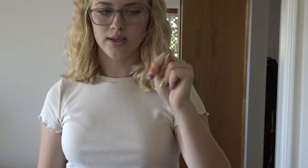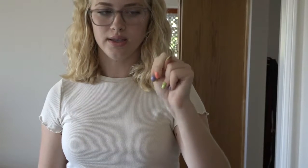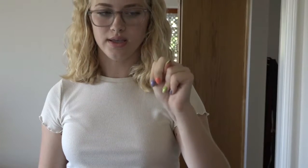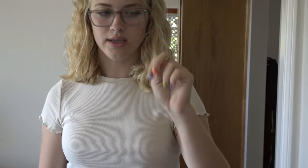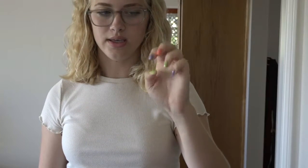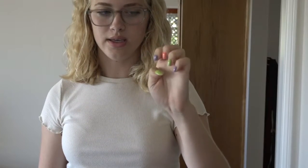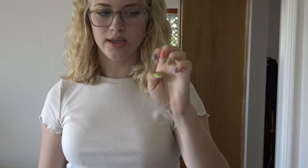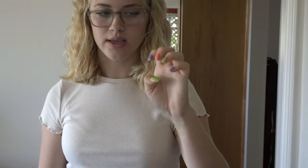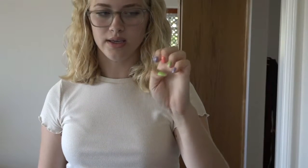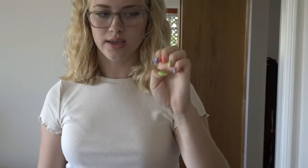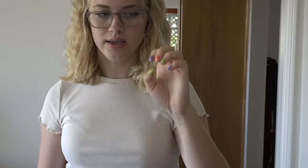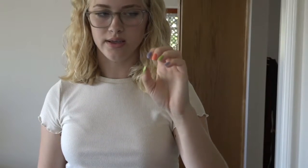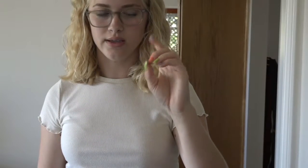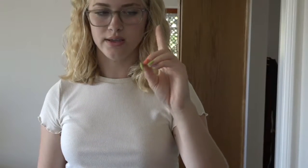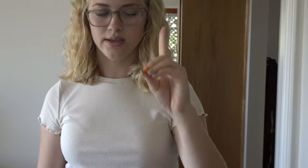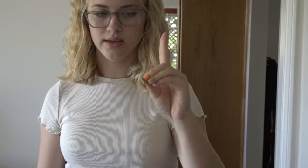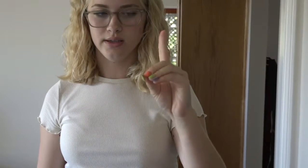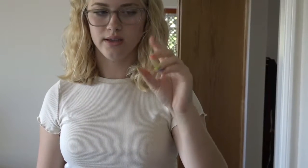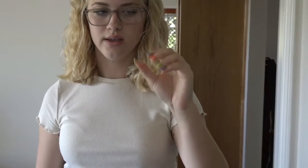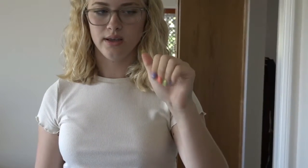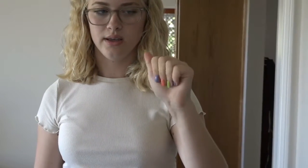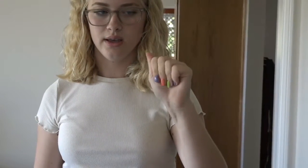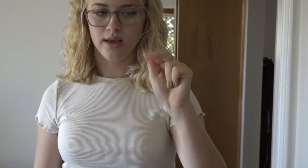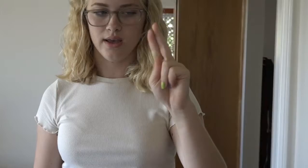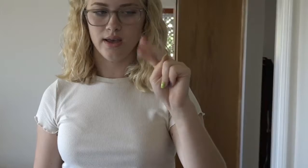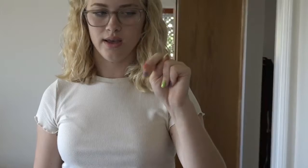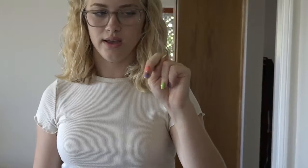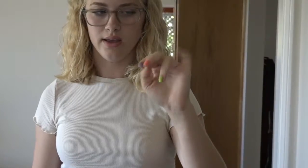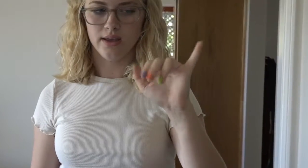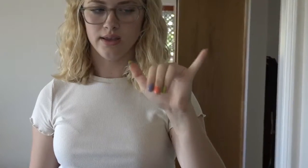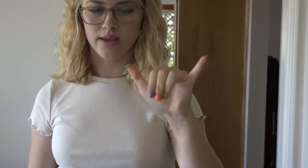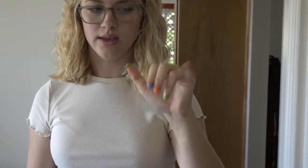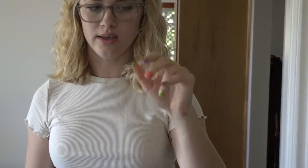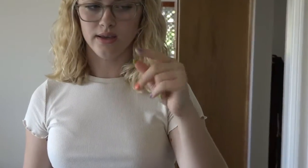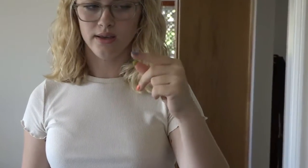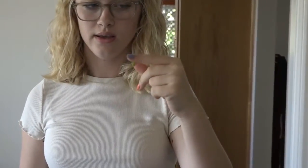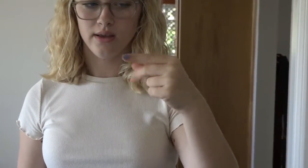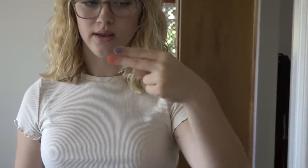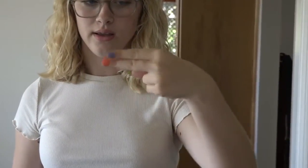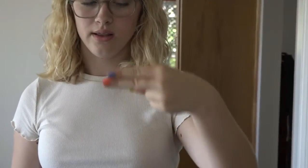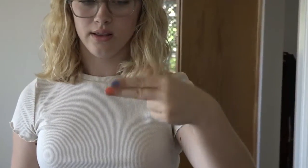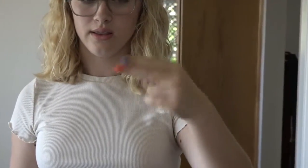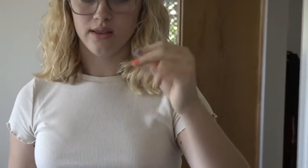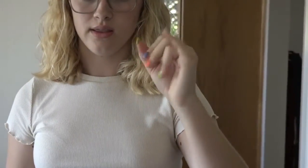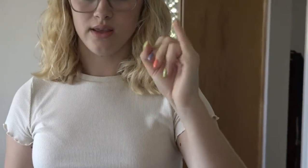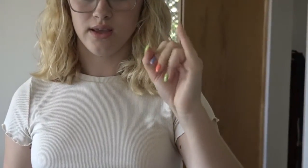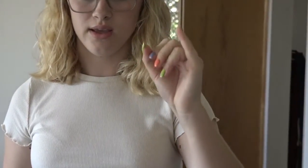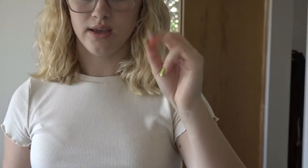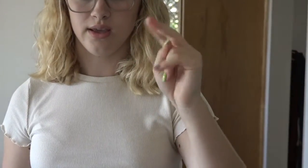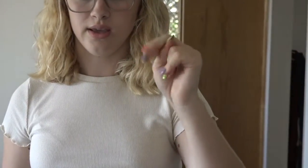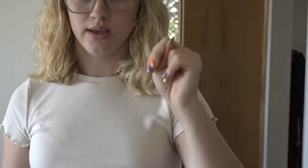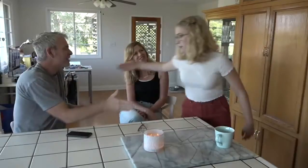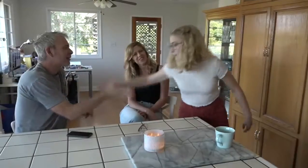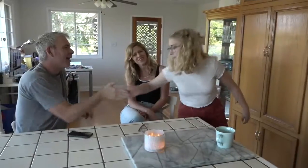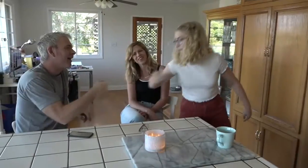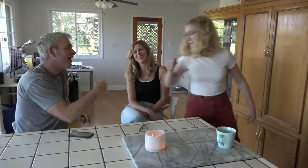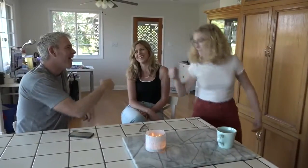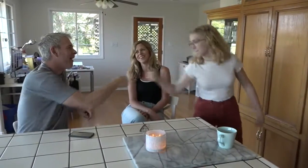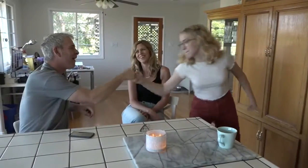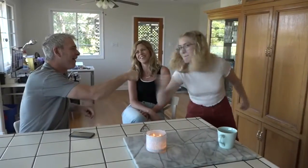about a year ago. I saw sign language as a way of like being able to communicate without having to like read and write. Her parents, Jane and Bill,